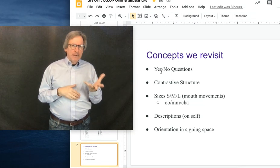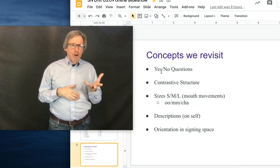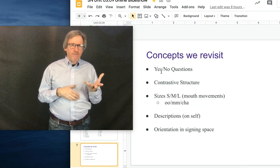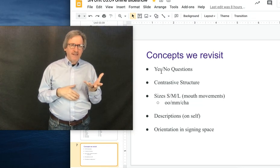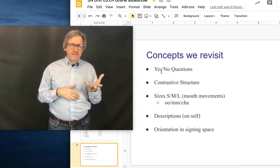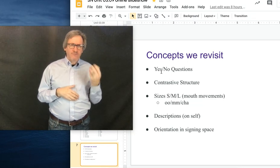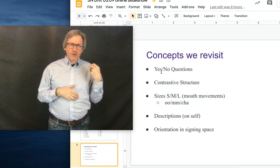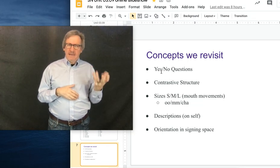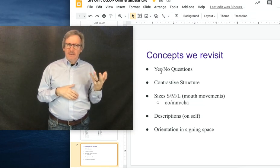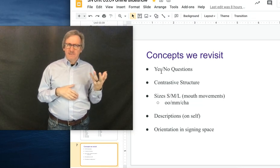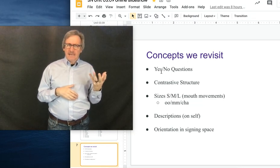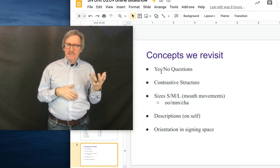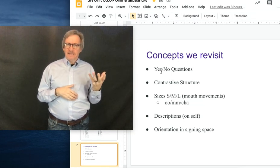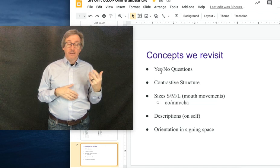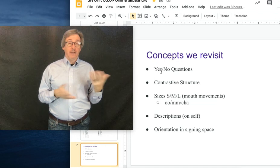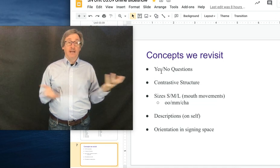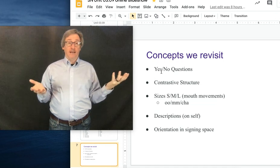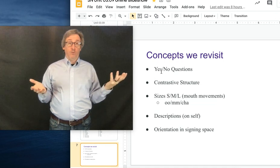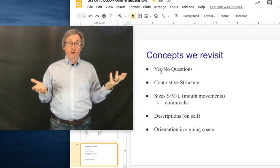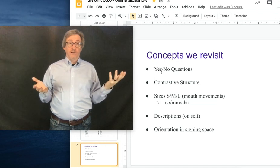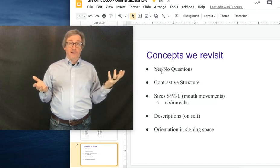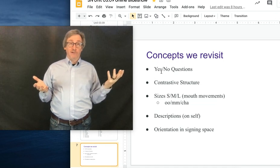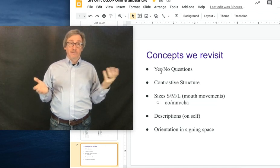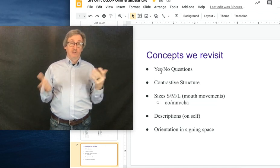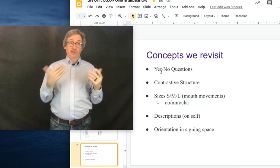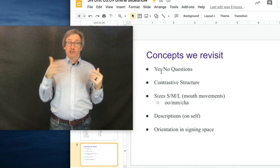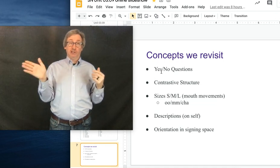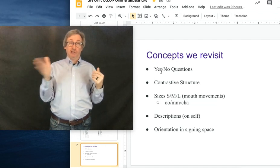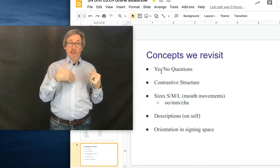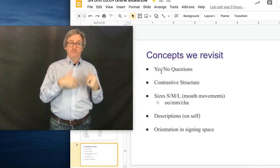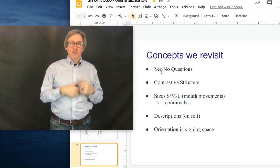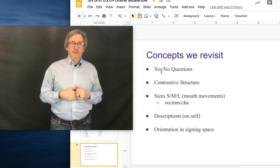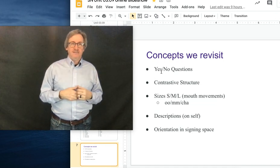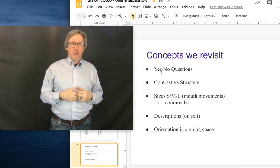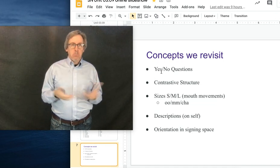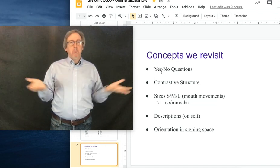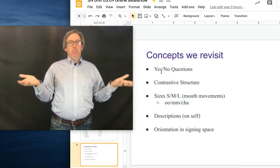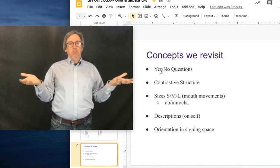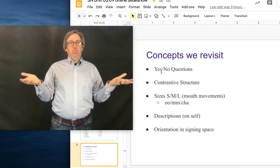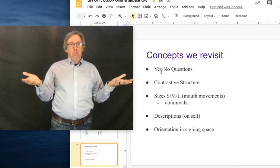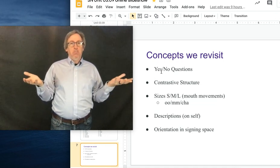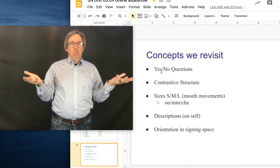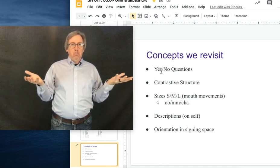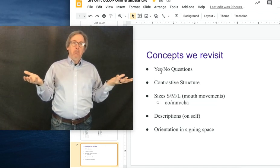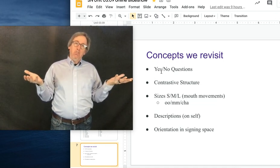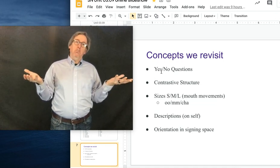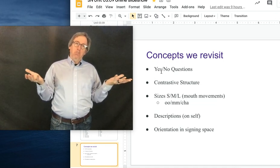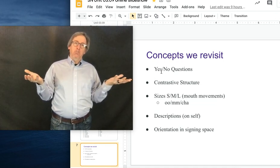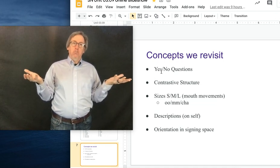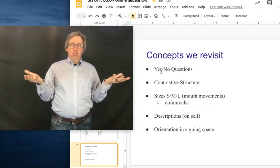the De Niro face for the medium size thing, and I got to work on that with him. So,